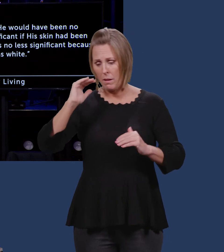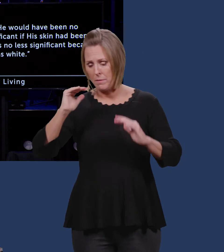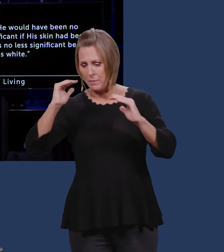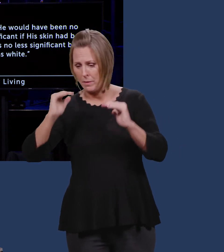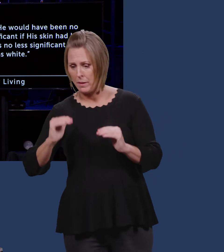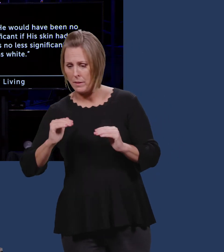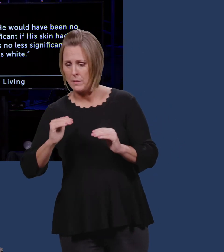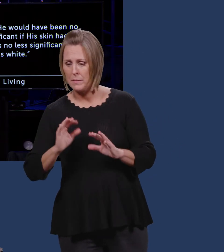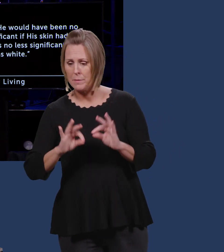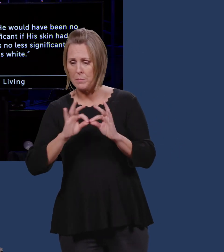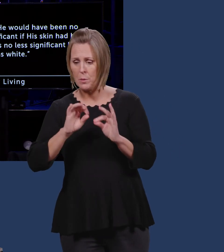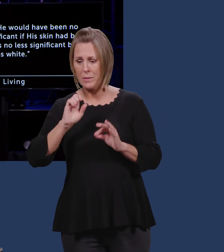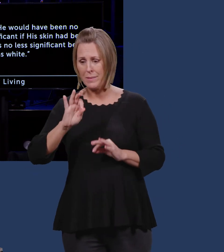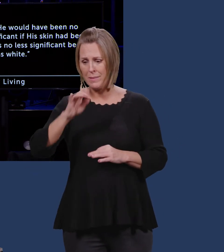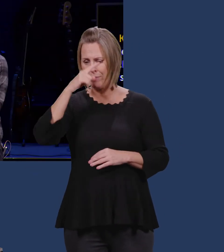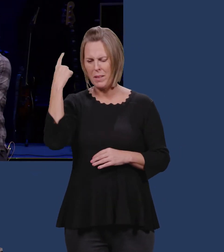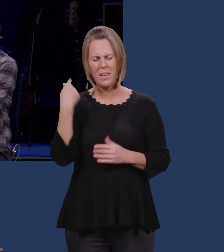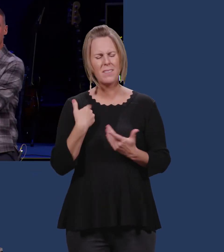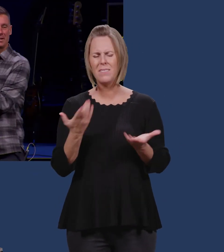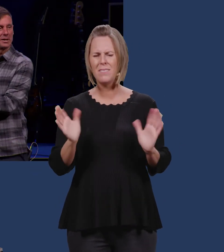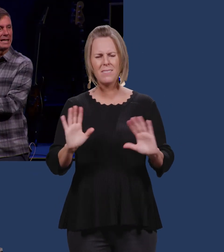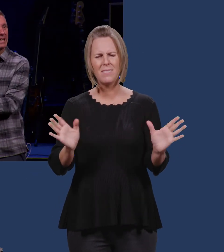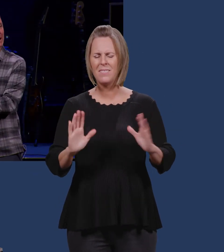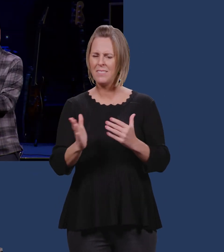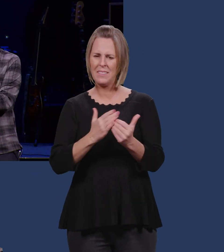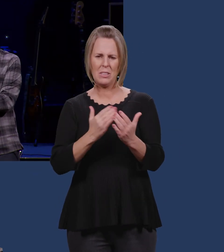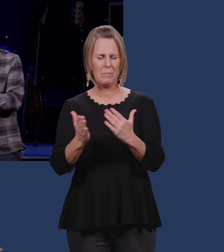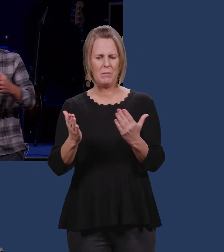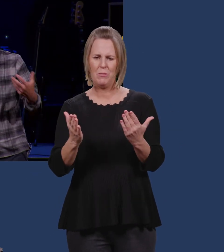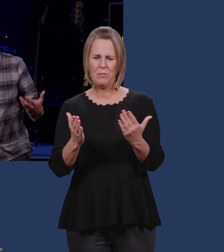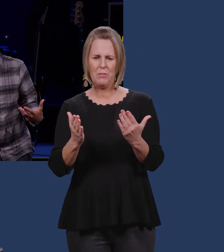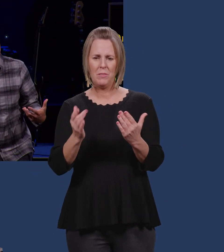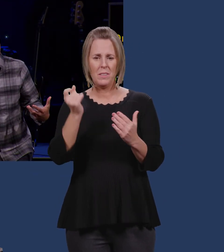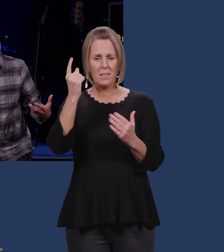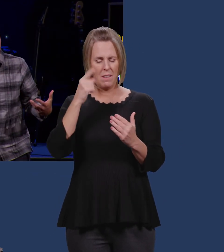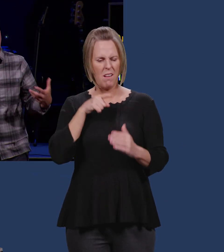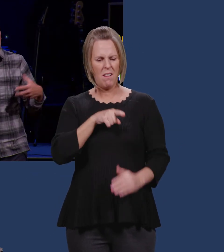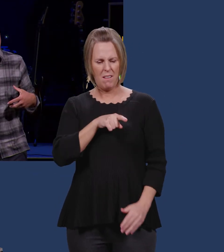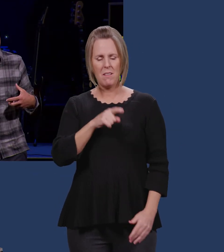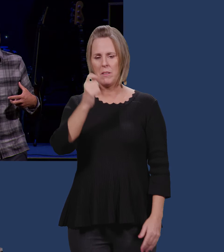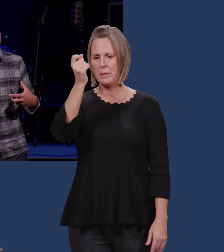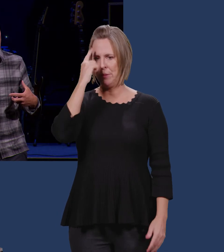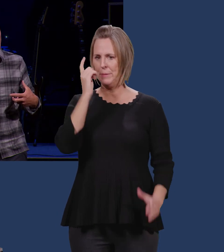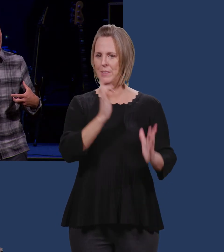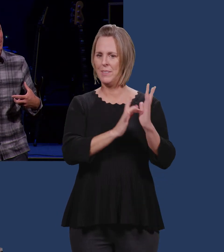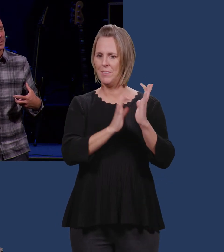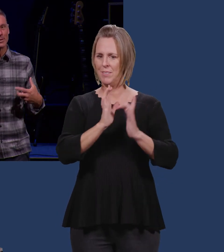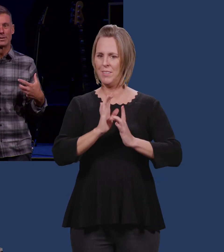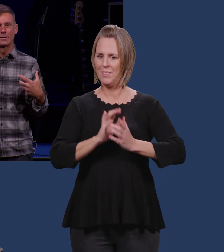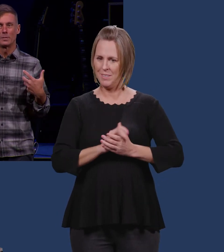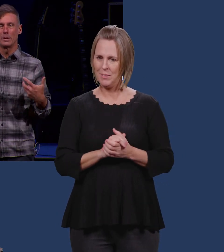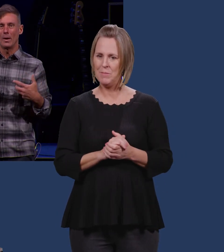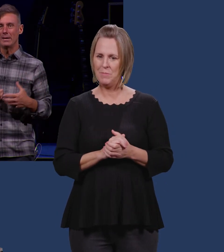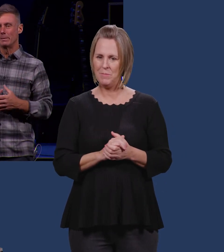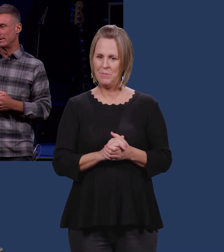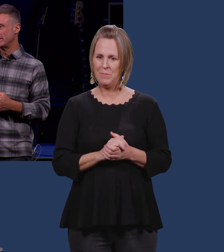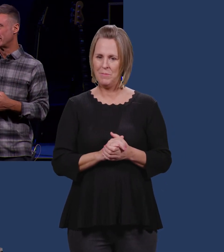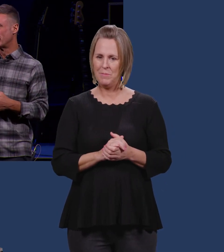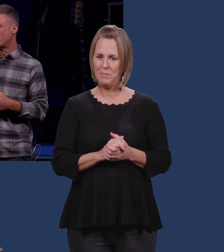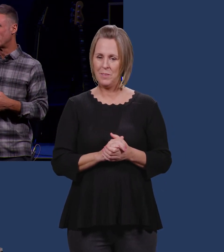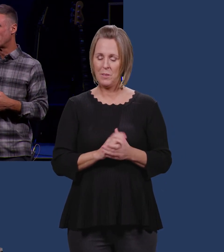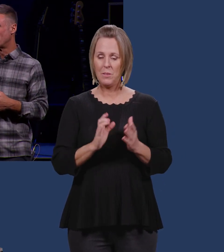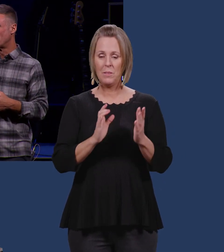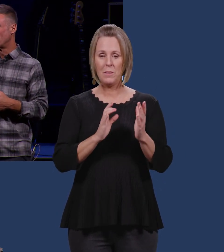See, this is what blows me away, is that Dr. King understood Jesus also to be a white